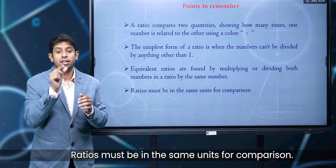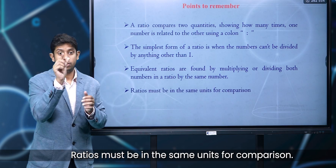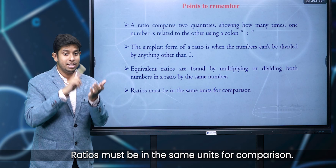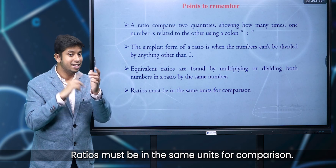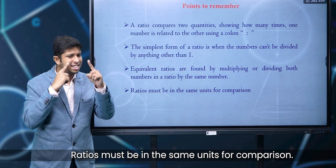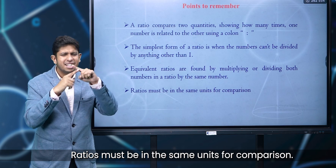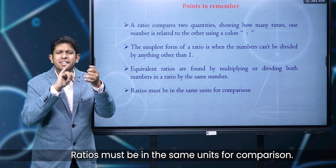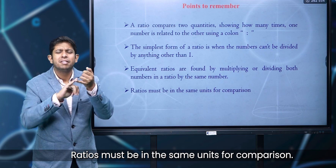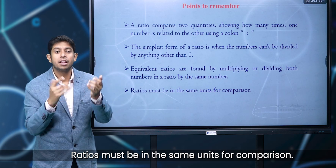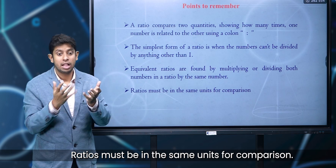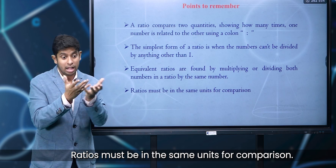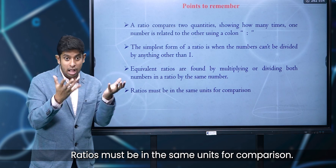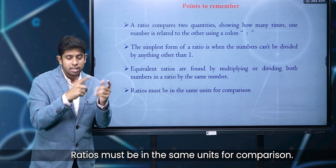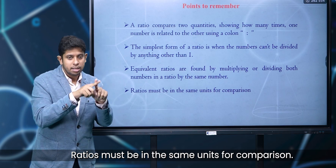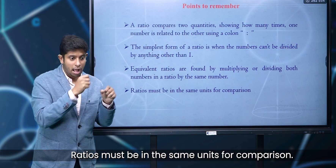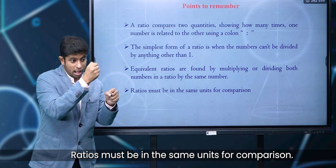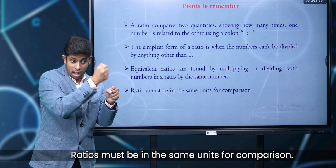same units for comparison.